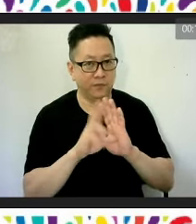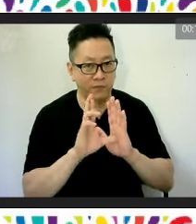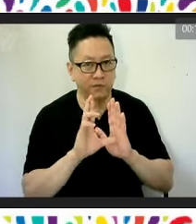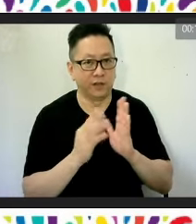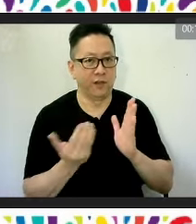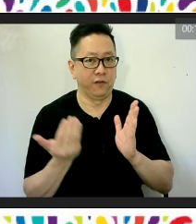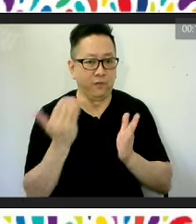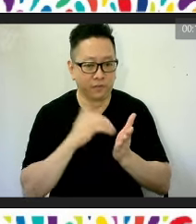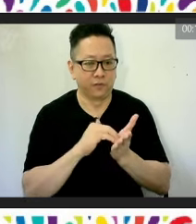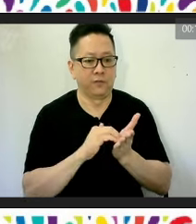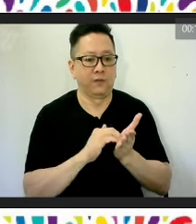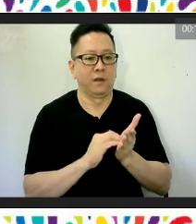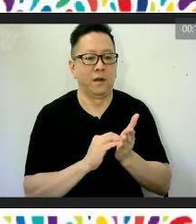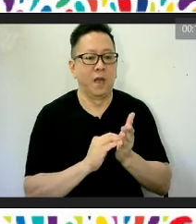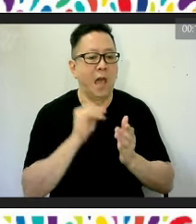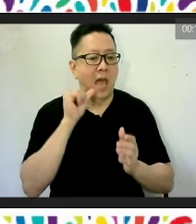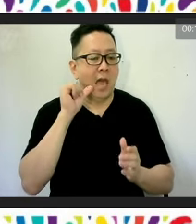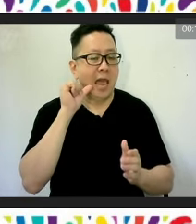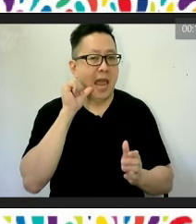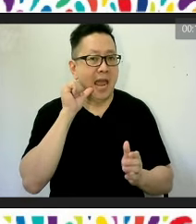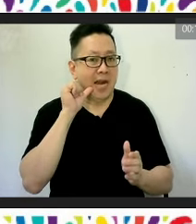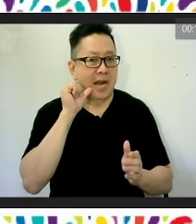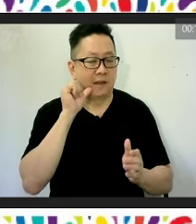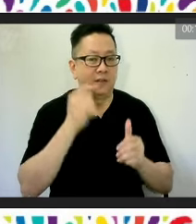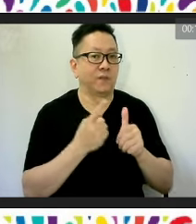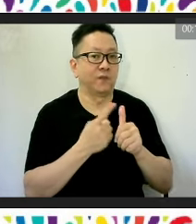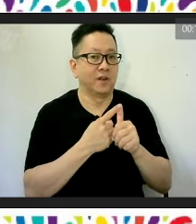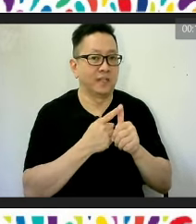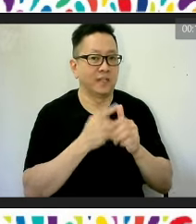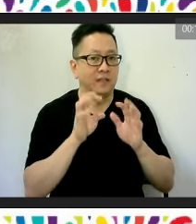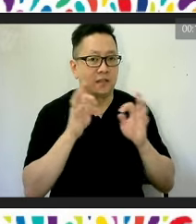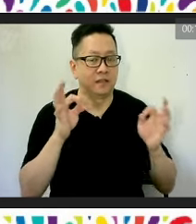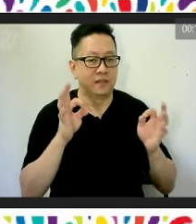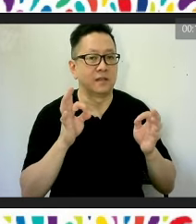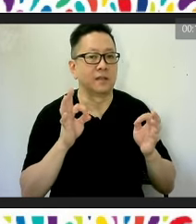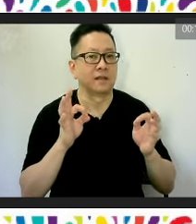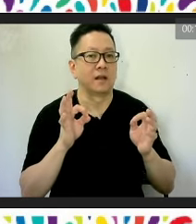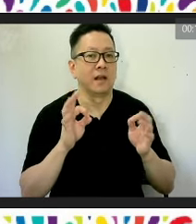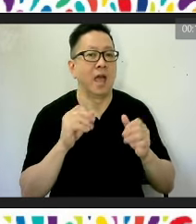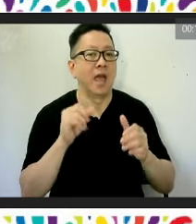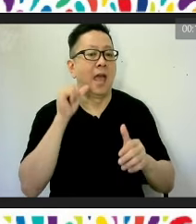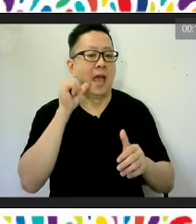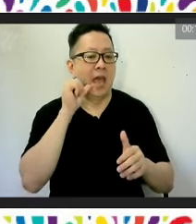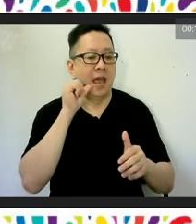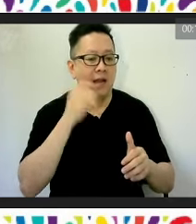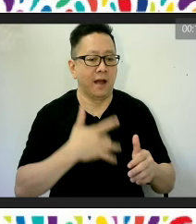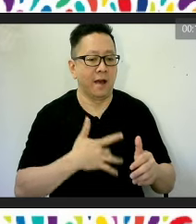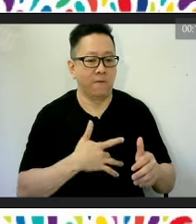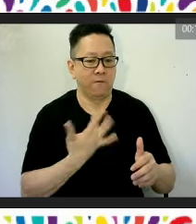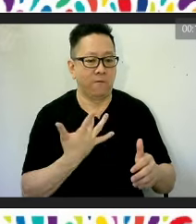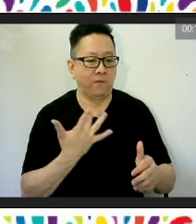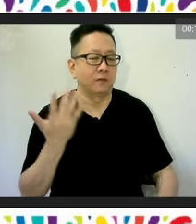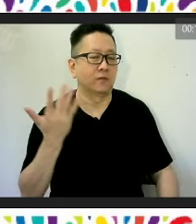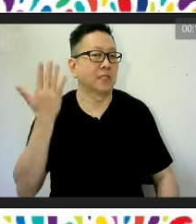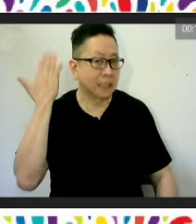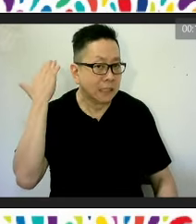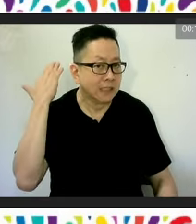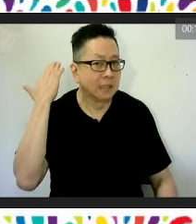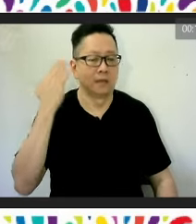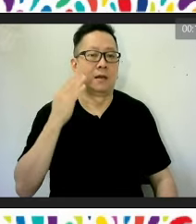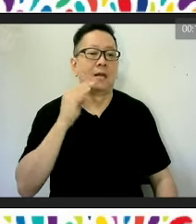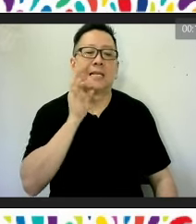let's review again. Anna, the first sentence, Anna